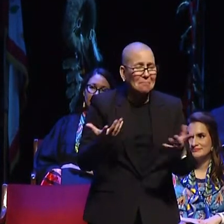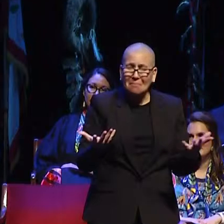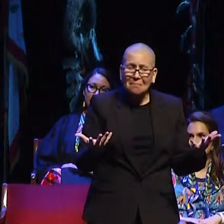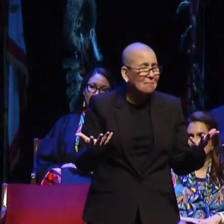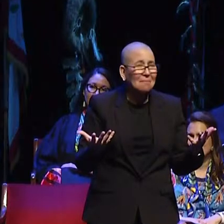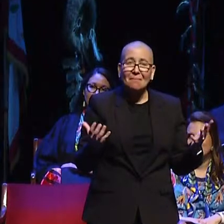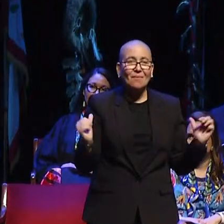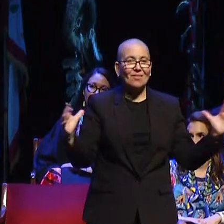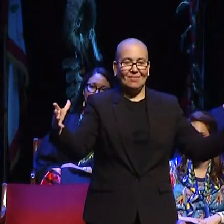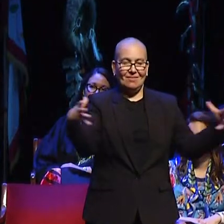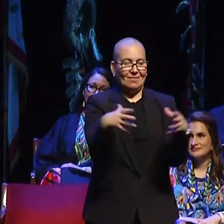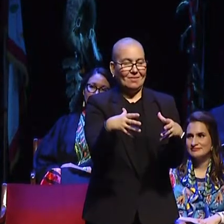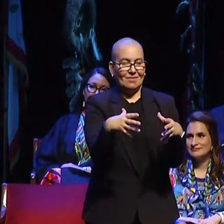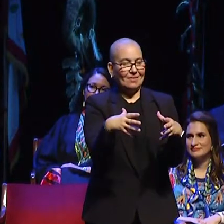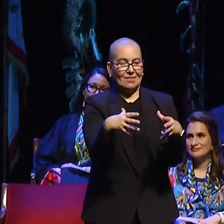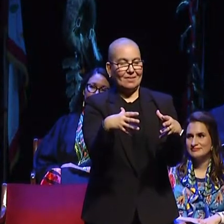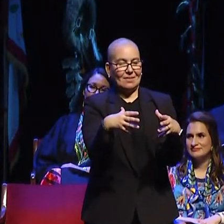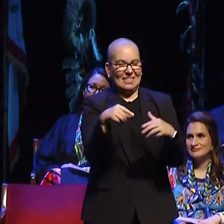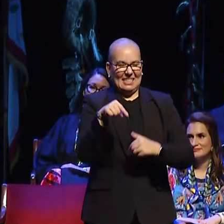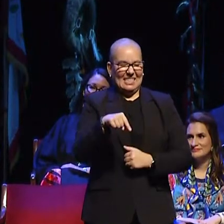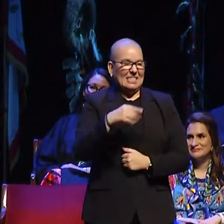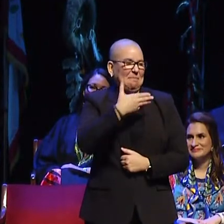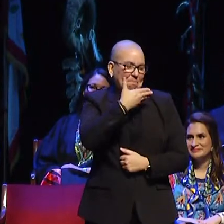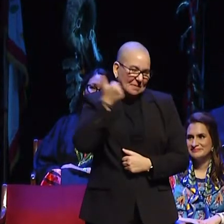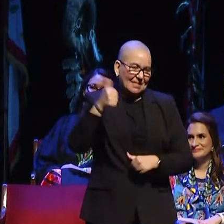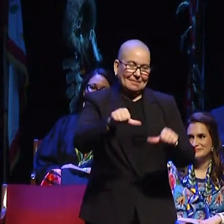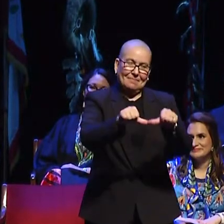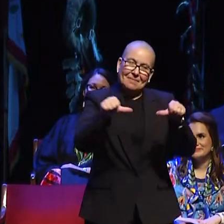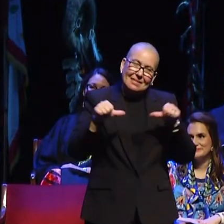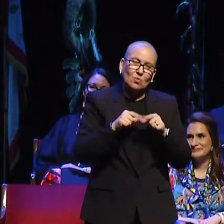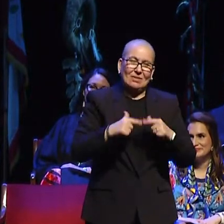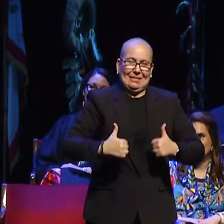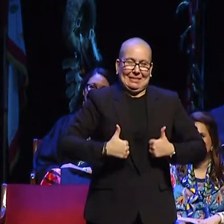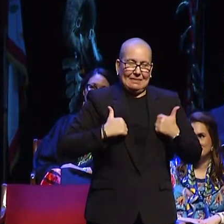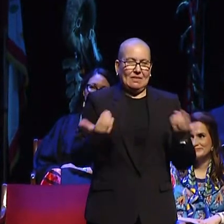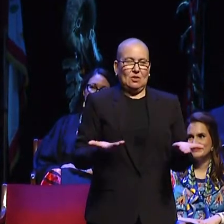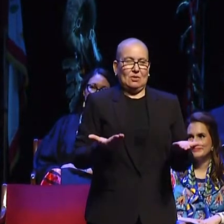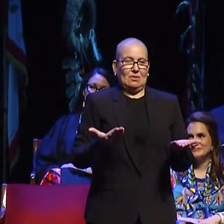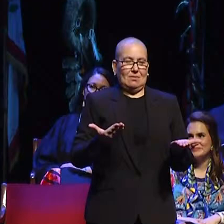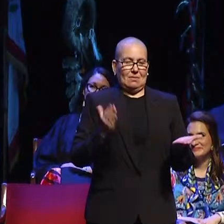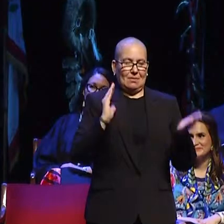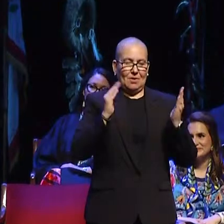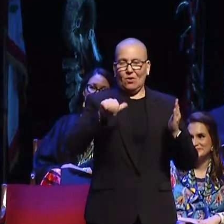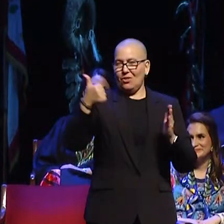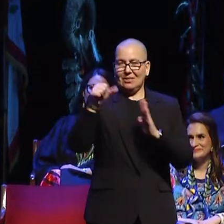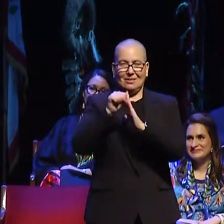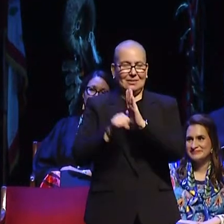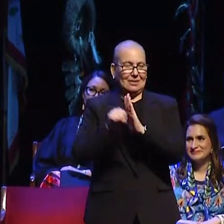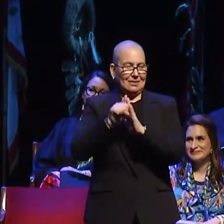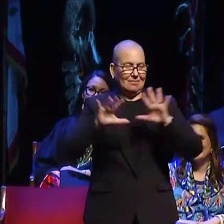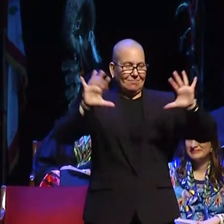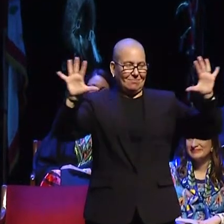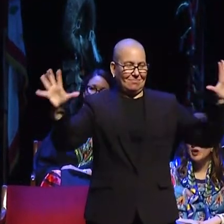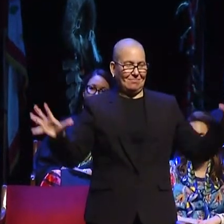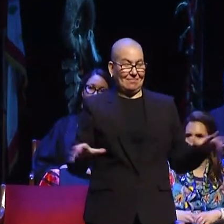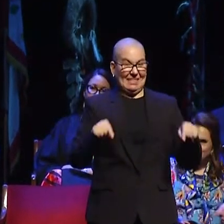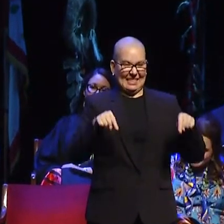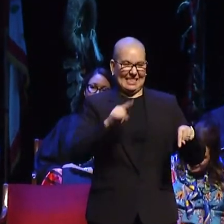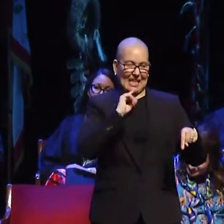best place in the country to live, to work, and to raise a family. This is our opportunity. Let's get to